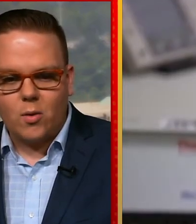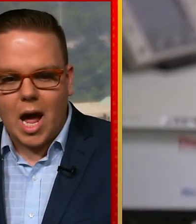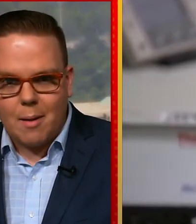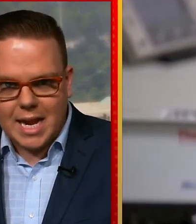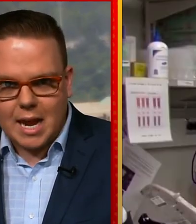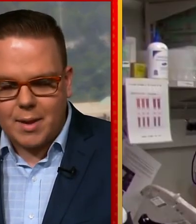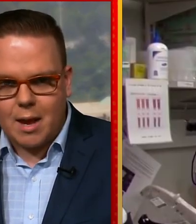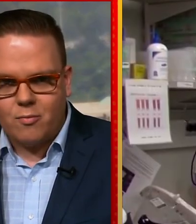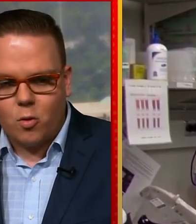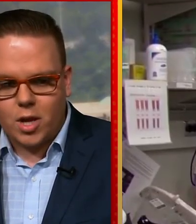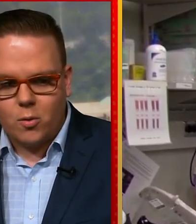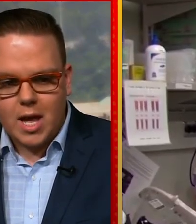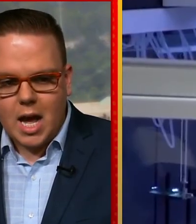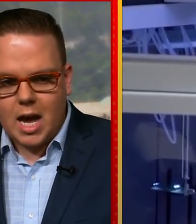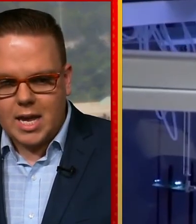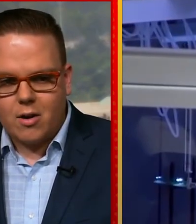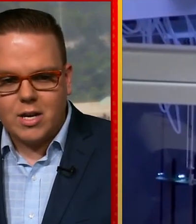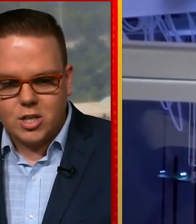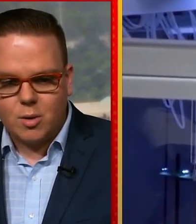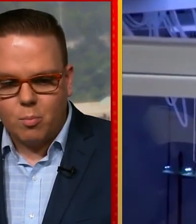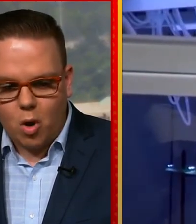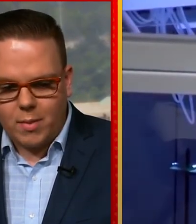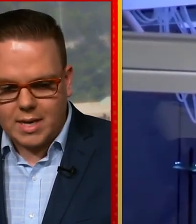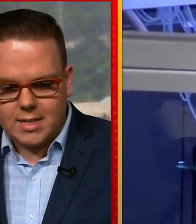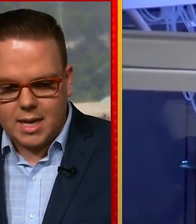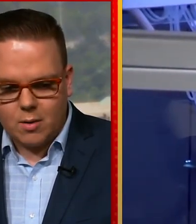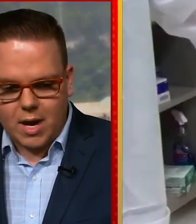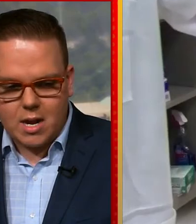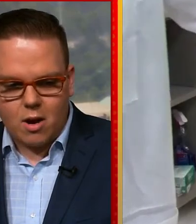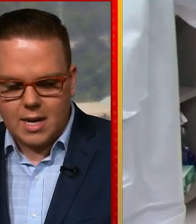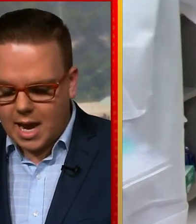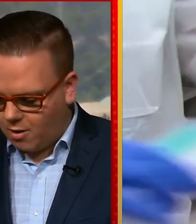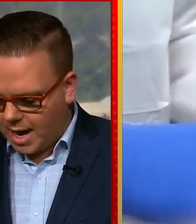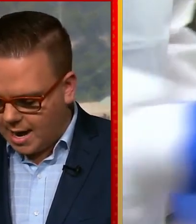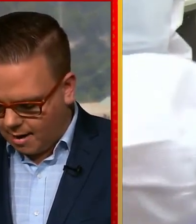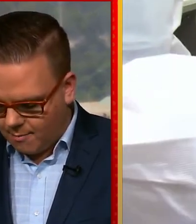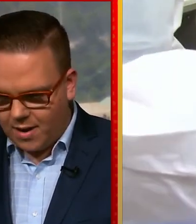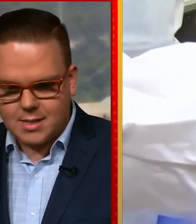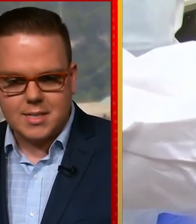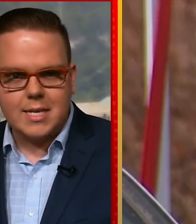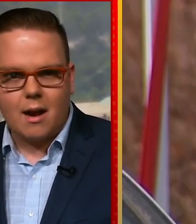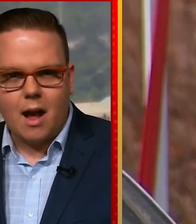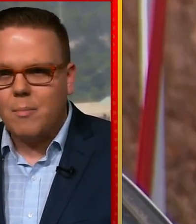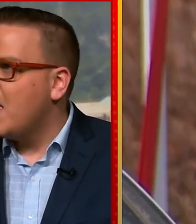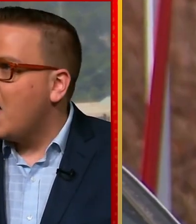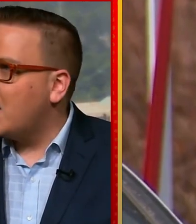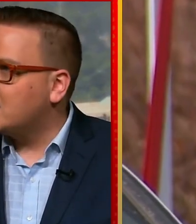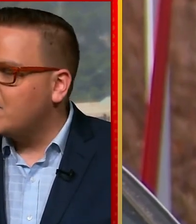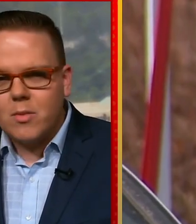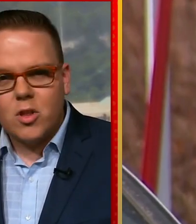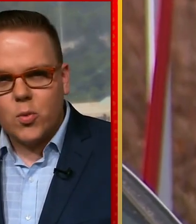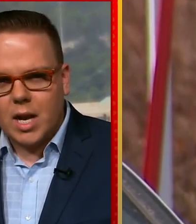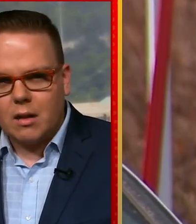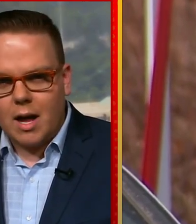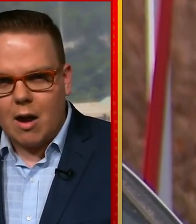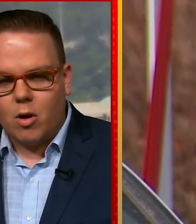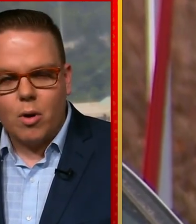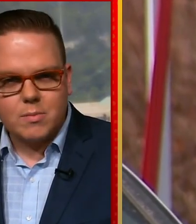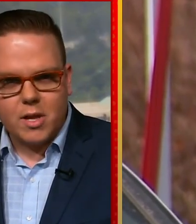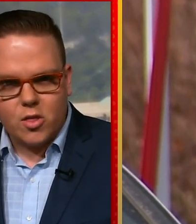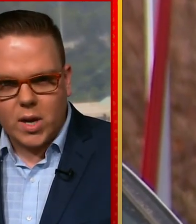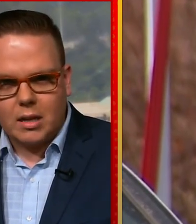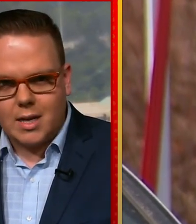weather update coming up for you here in just a moment, right here on KRK.com, Fox16.com. Sometime in the 3 o'clock